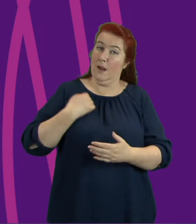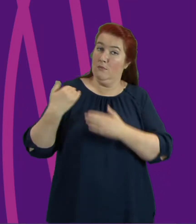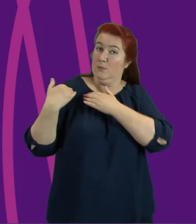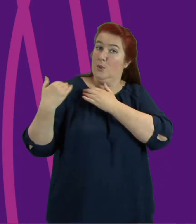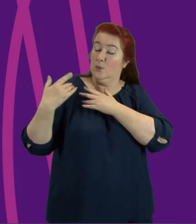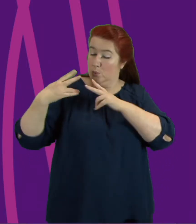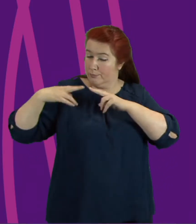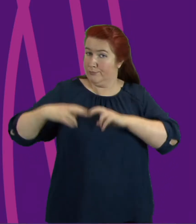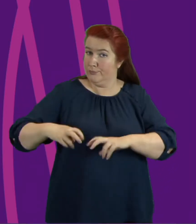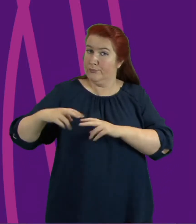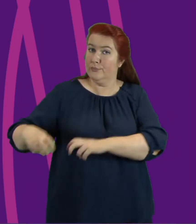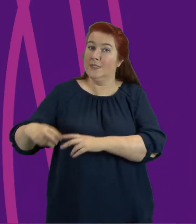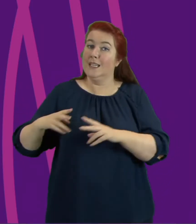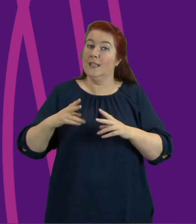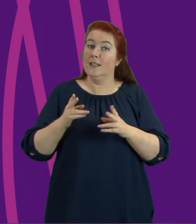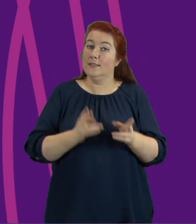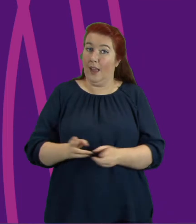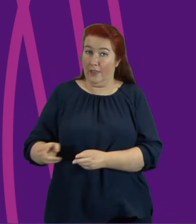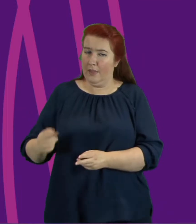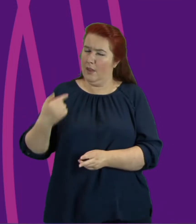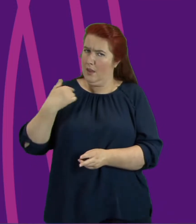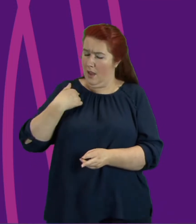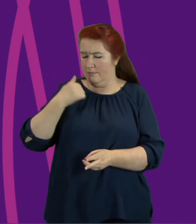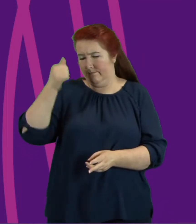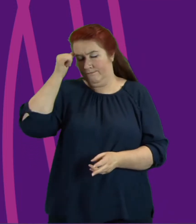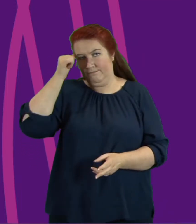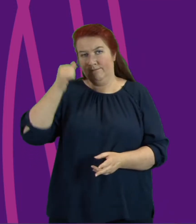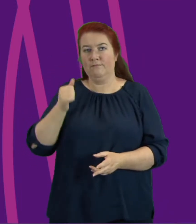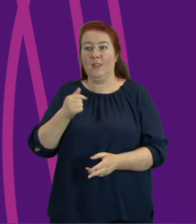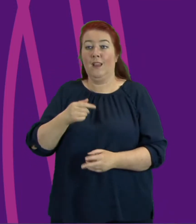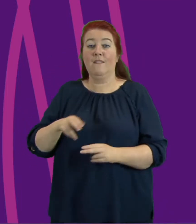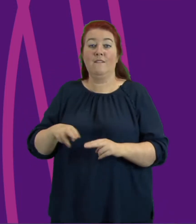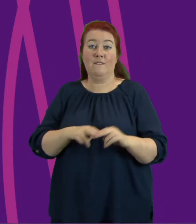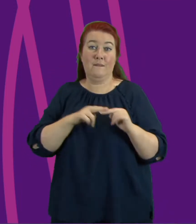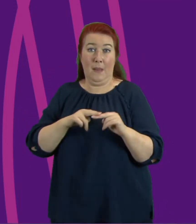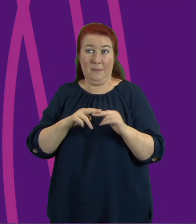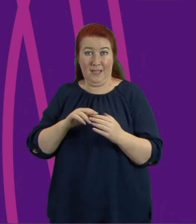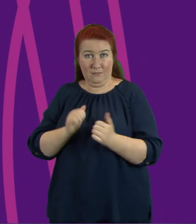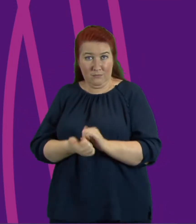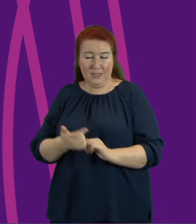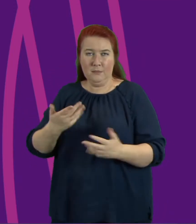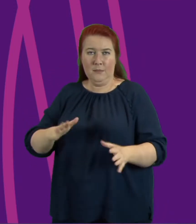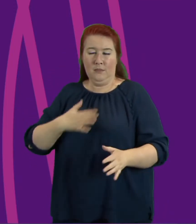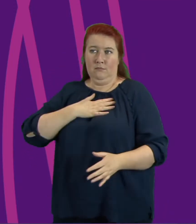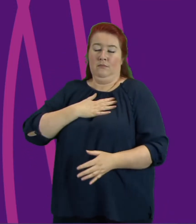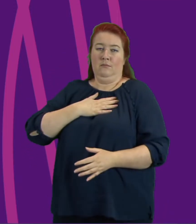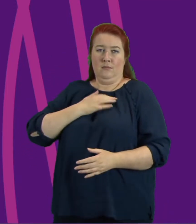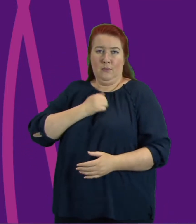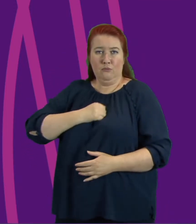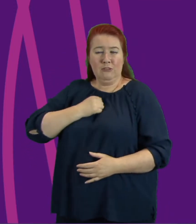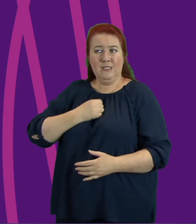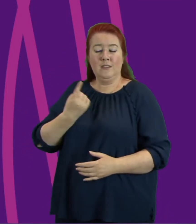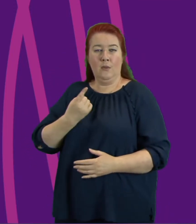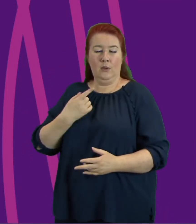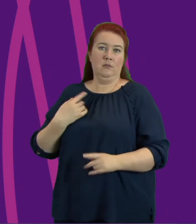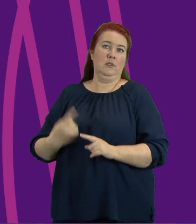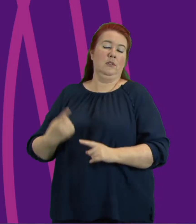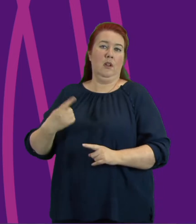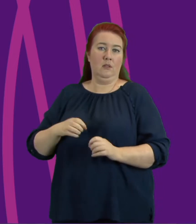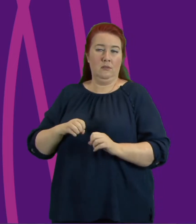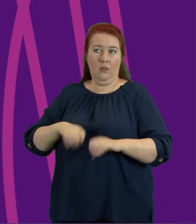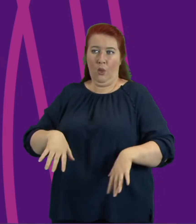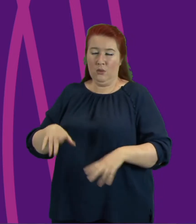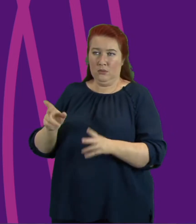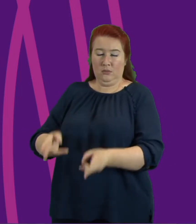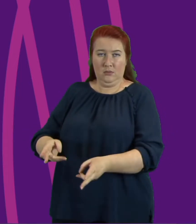deaths, I am acutely conscious of the interests of bereaved relatives facing sudden loss. The Crown will be sensitive to the needs of